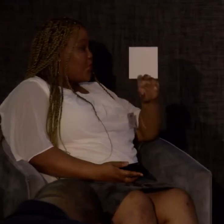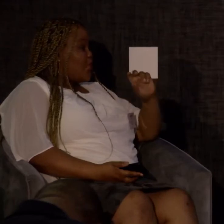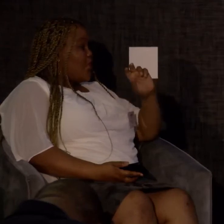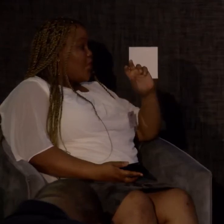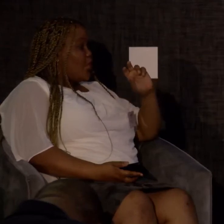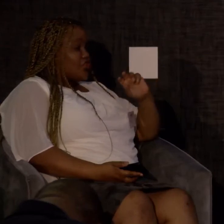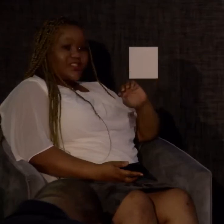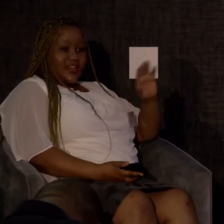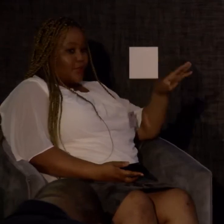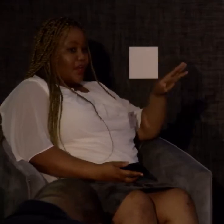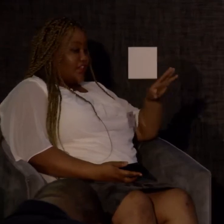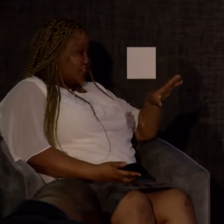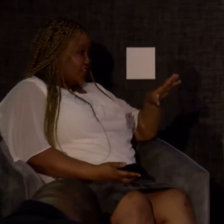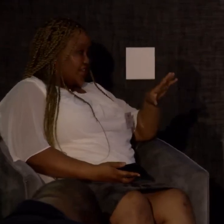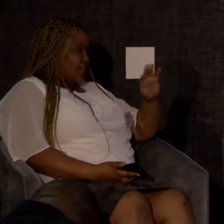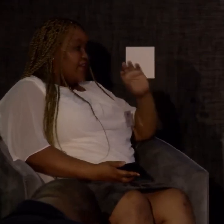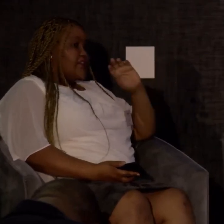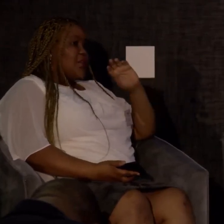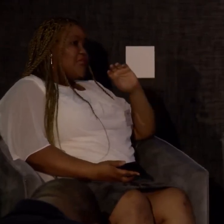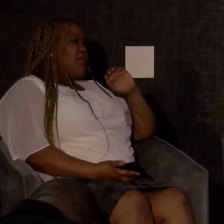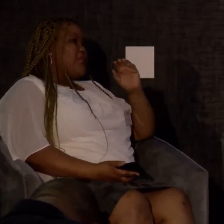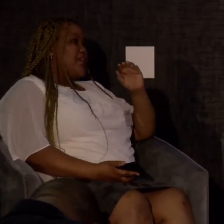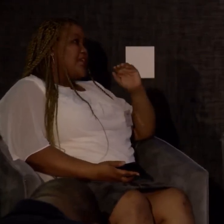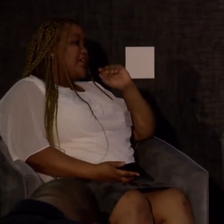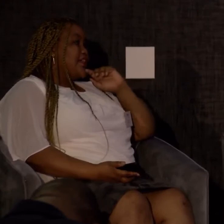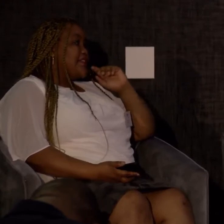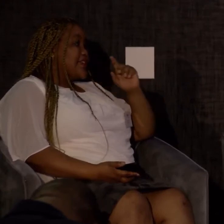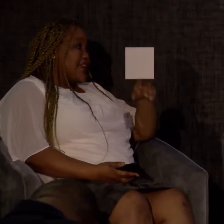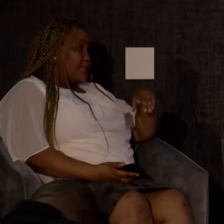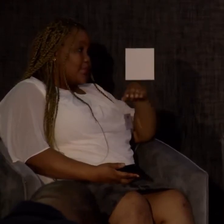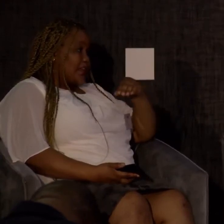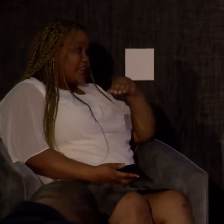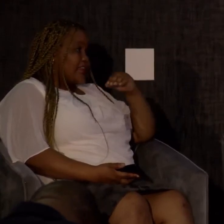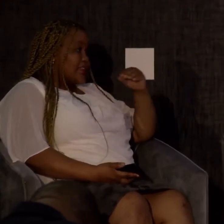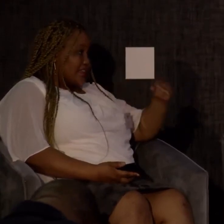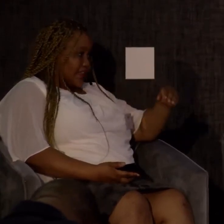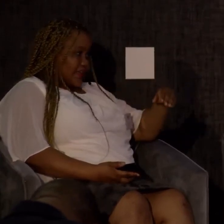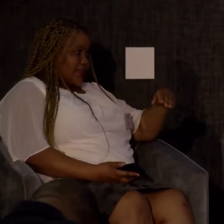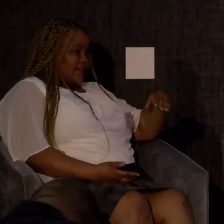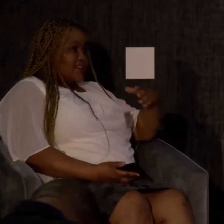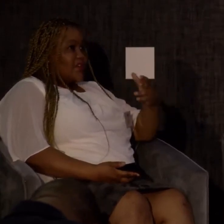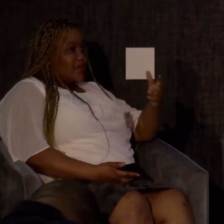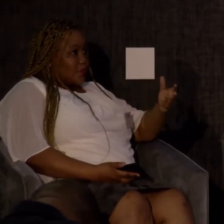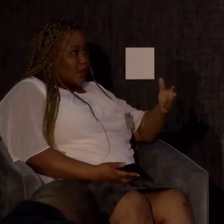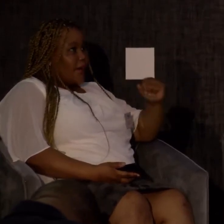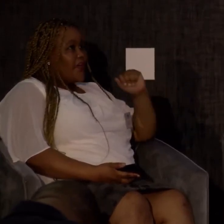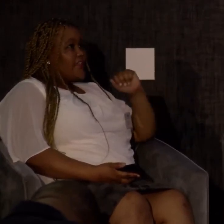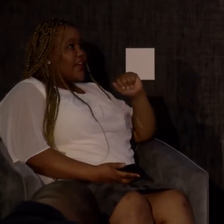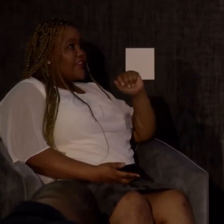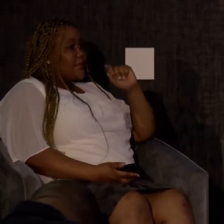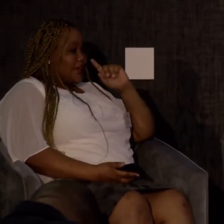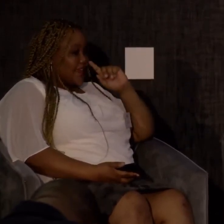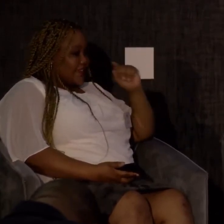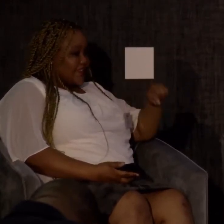people or just everyone in general. So maybe that's a step towards skilling. So we are making